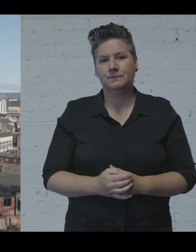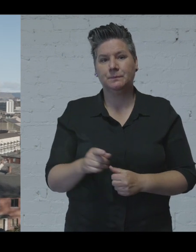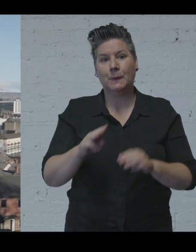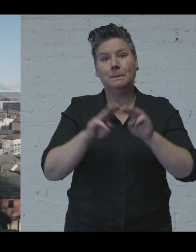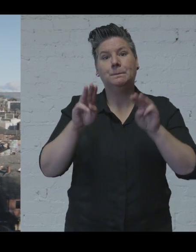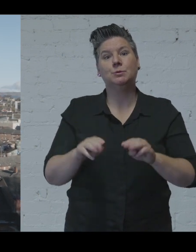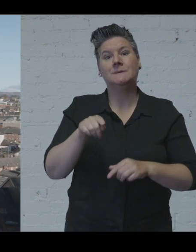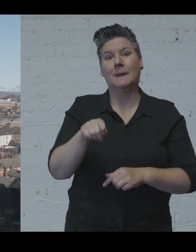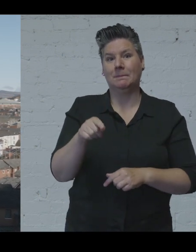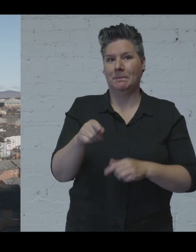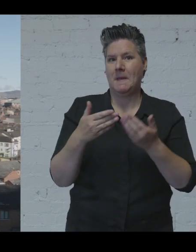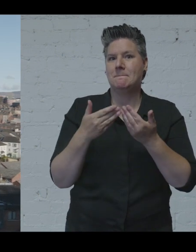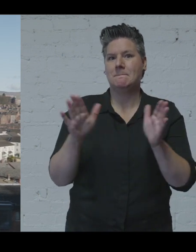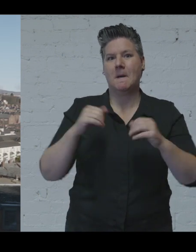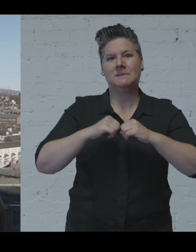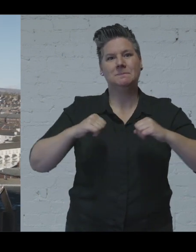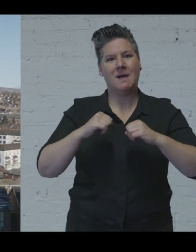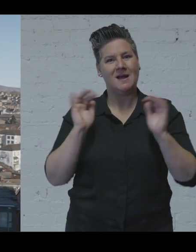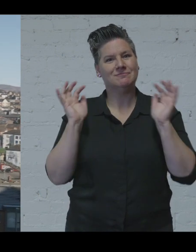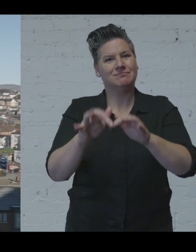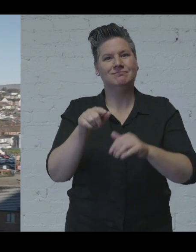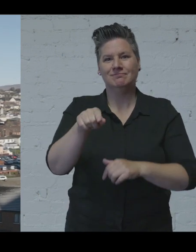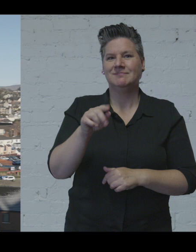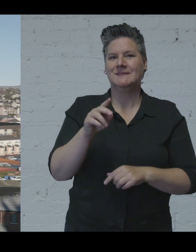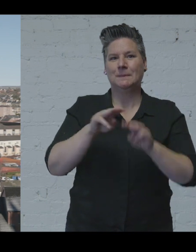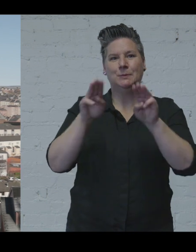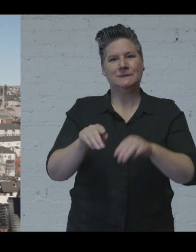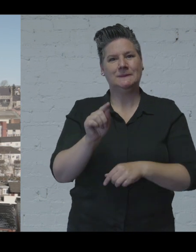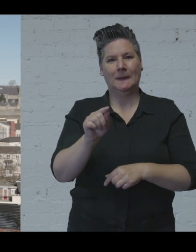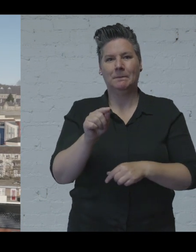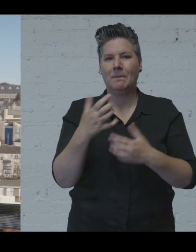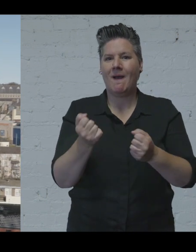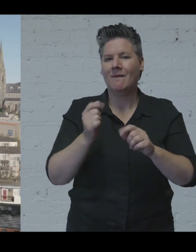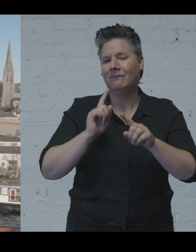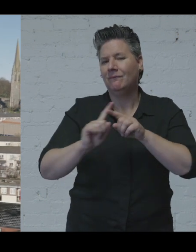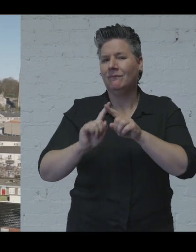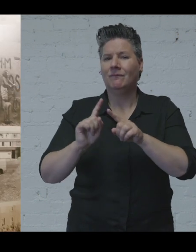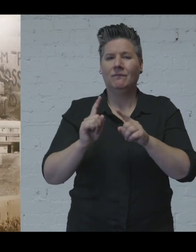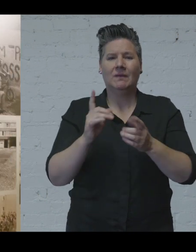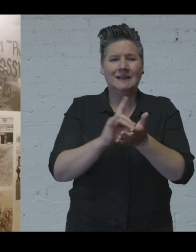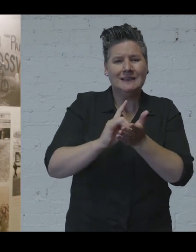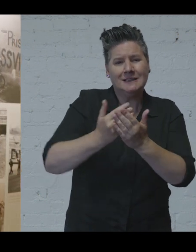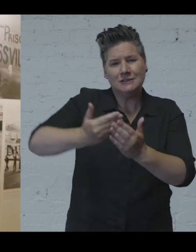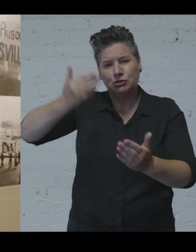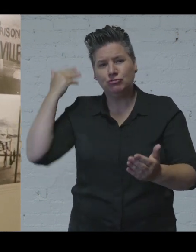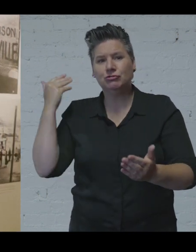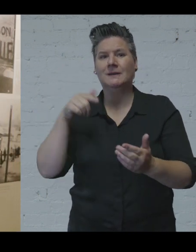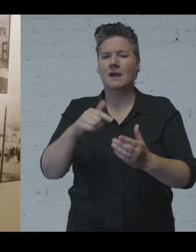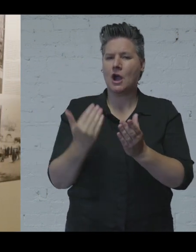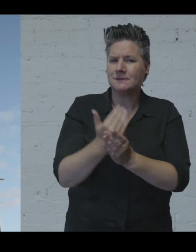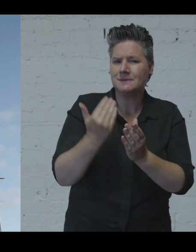The museum was designed as a public space where the concept of Free Derry could be explored in both an historic and contemporary